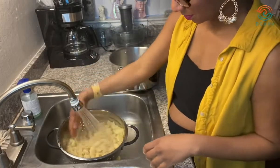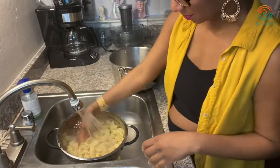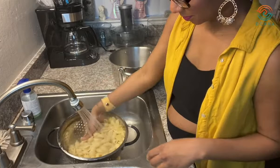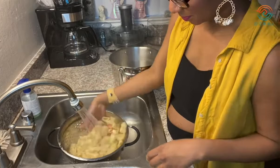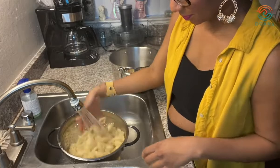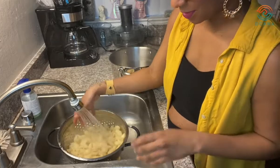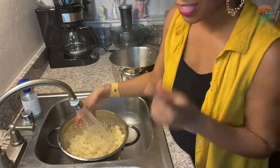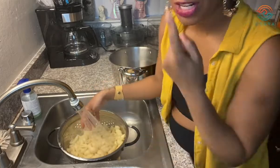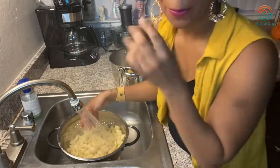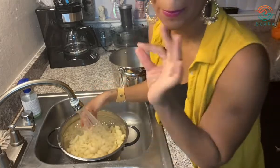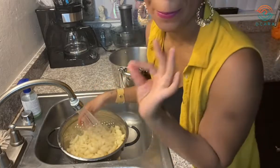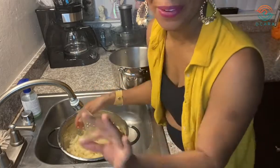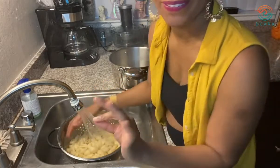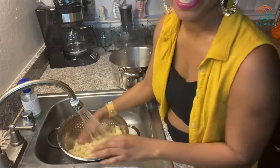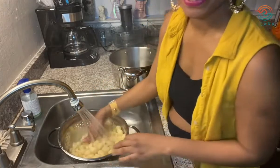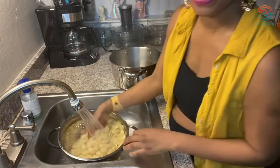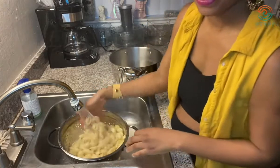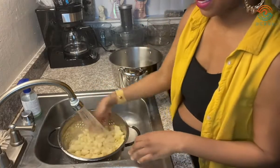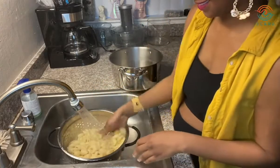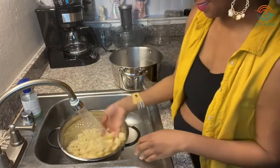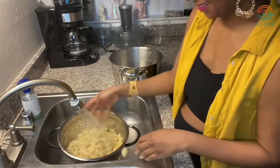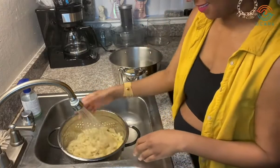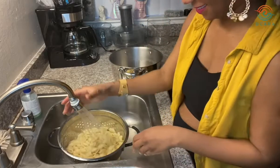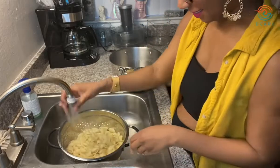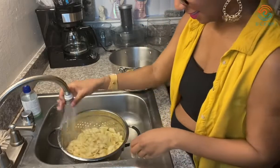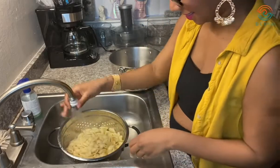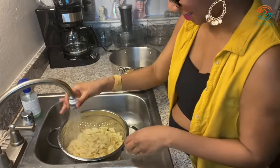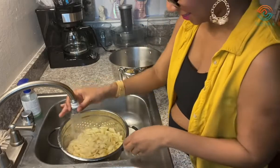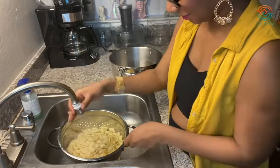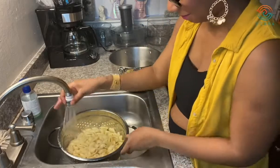and rinse it with cold water. It's looking perfect.